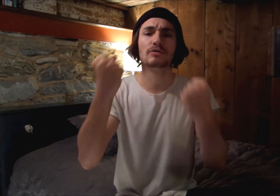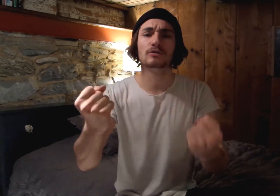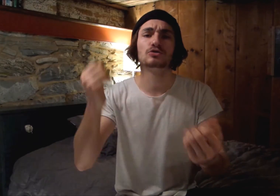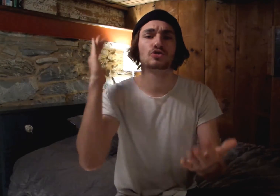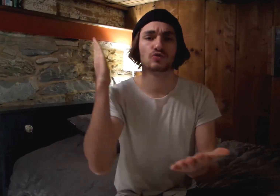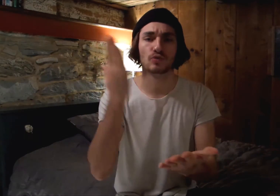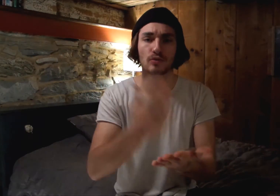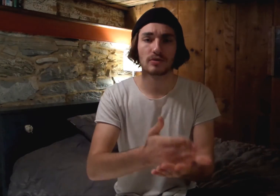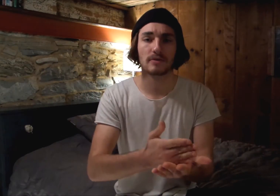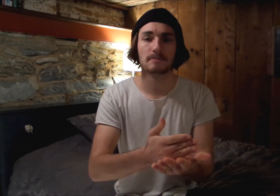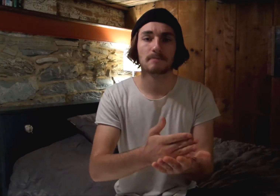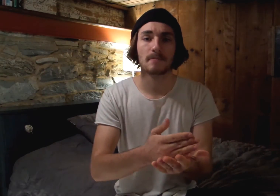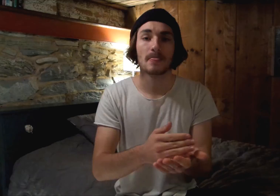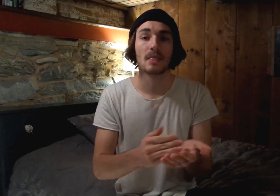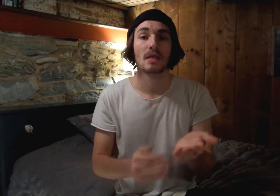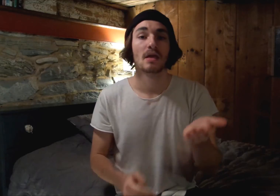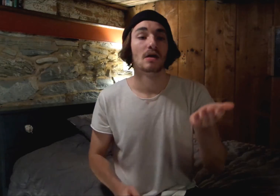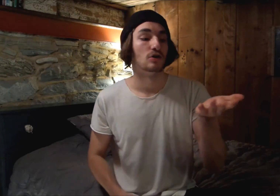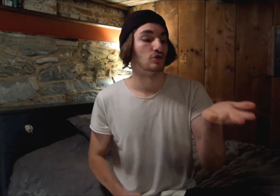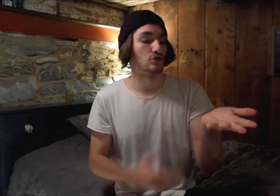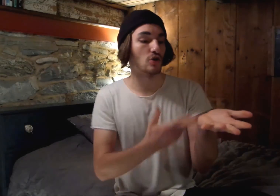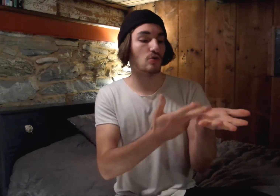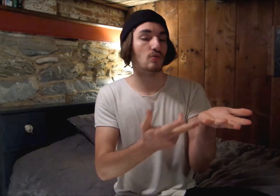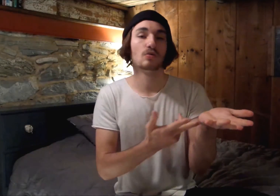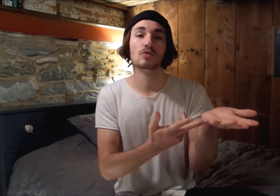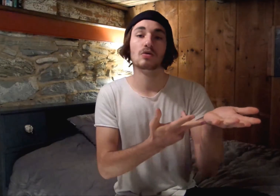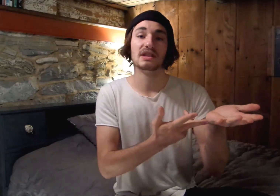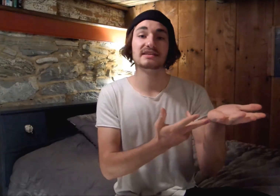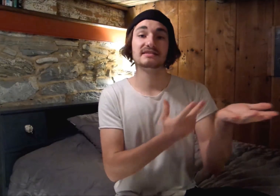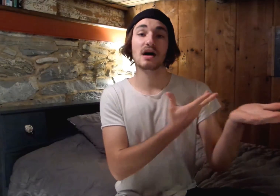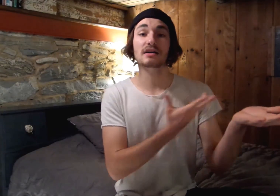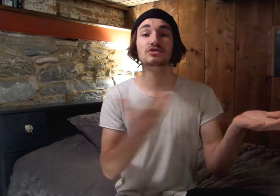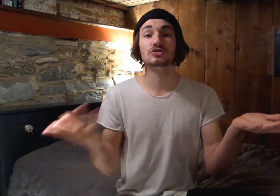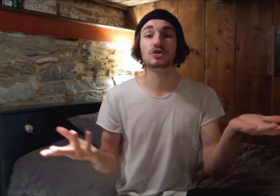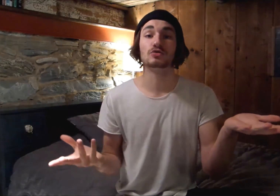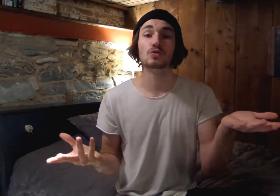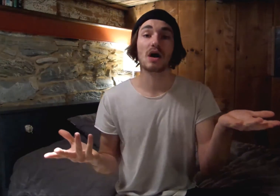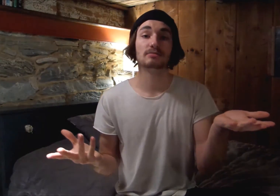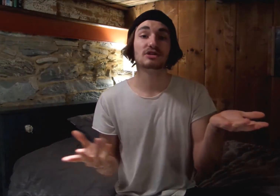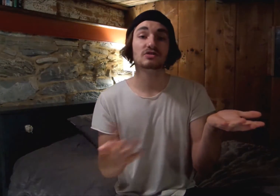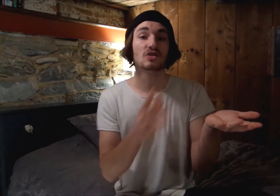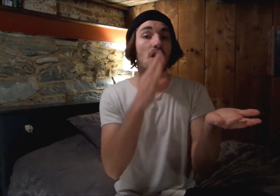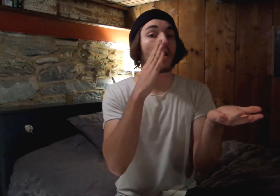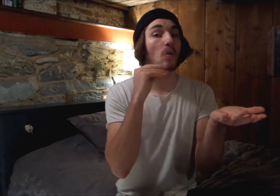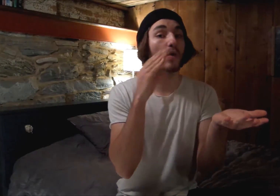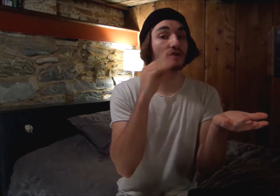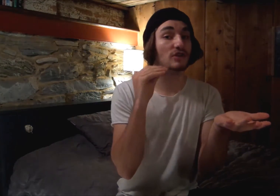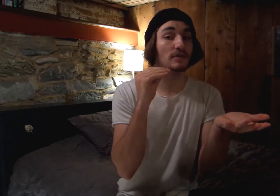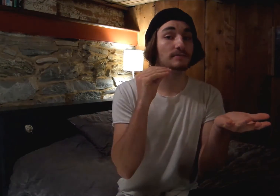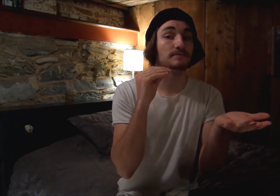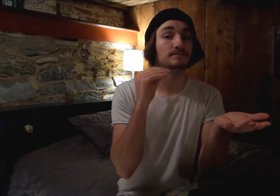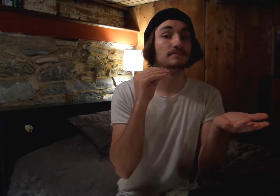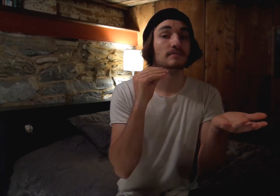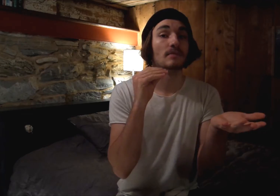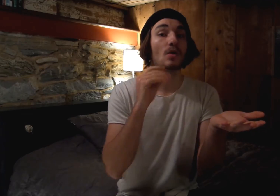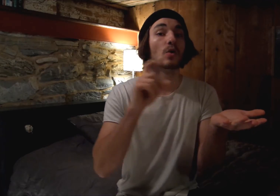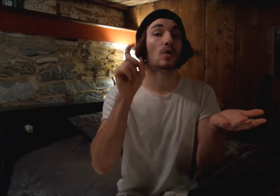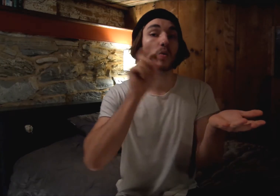Powerful truth. Show on this side to show two options, water or